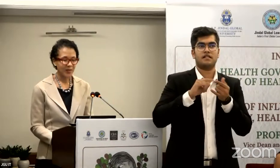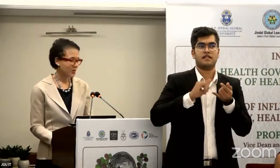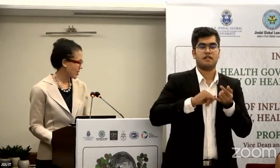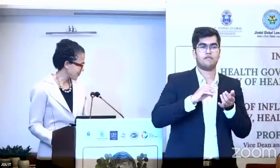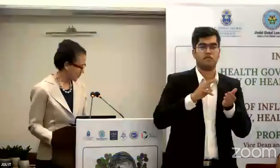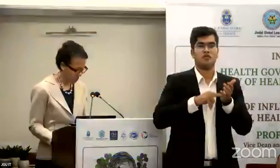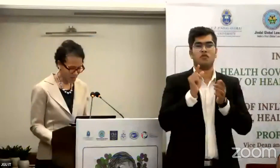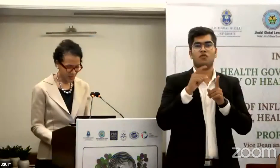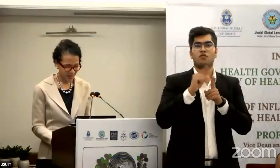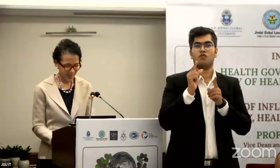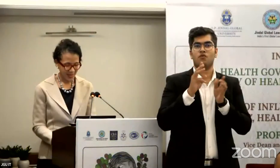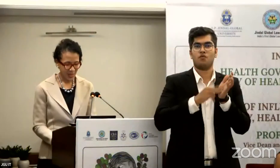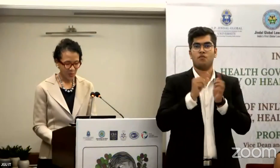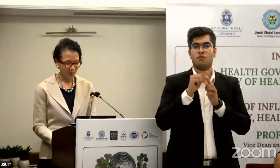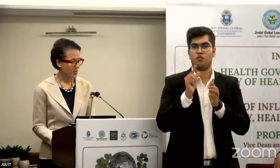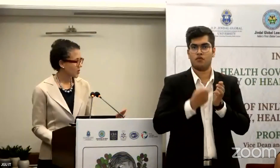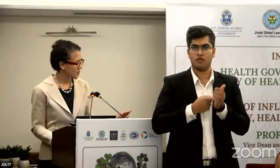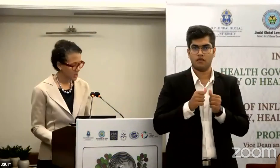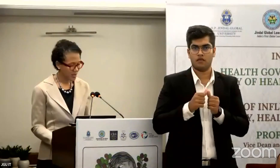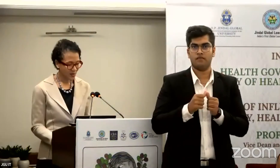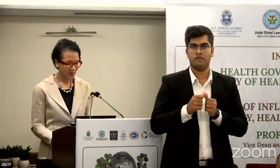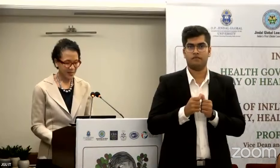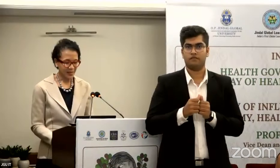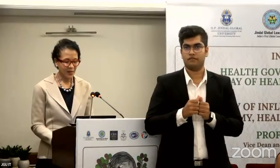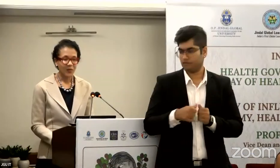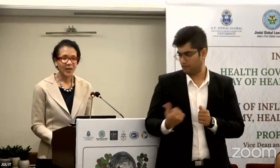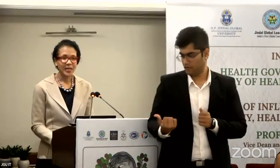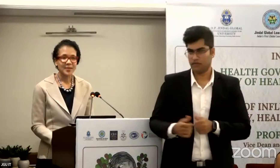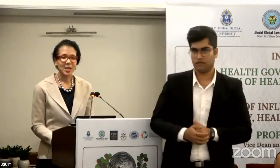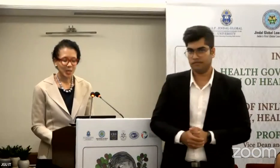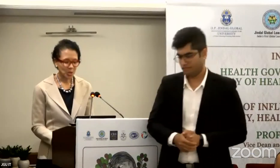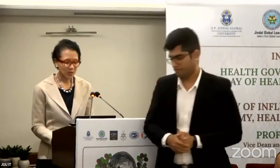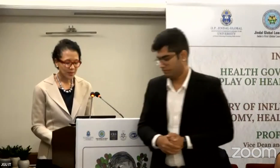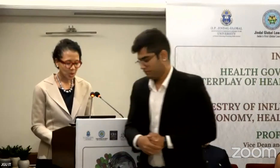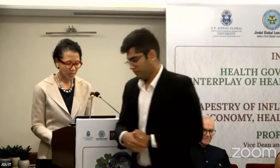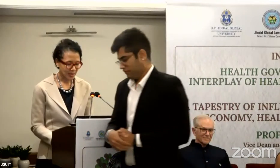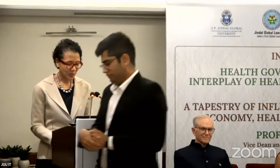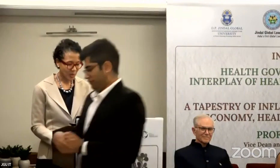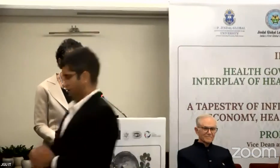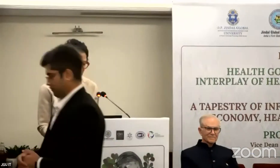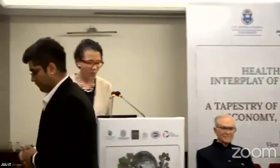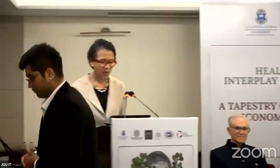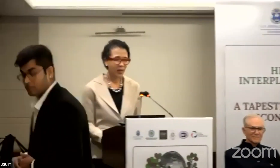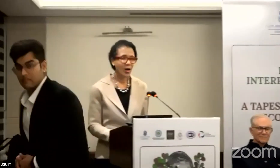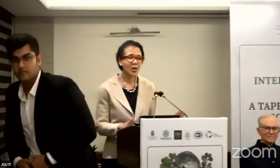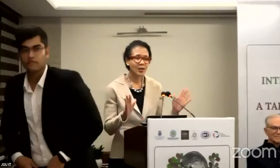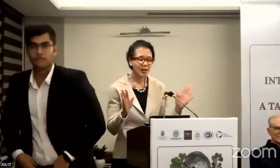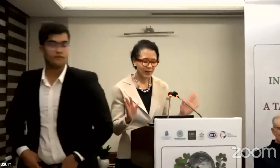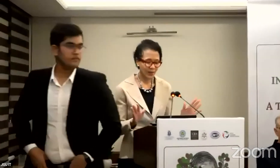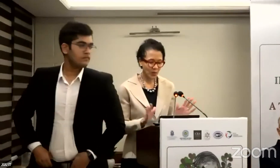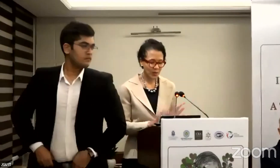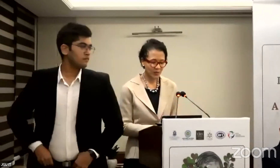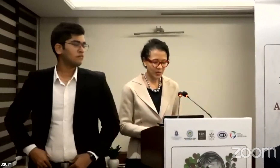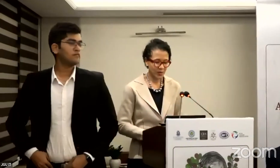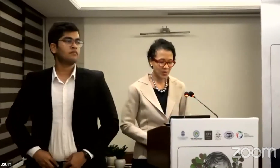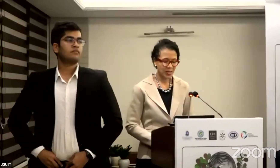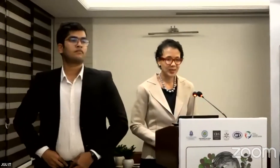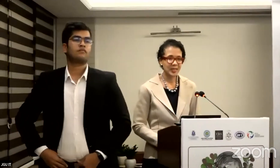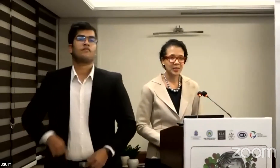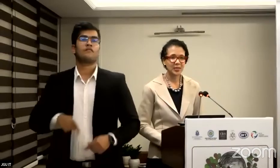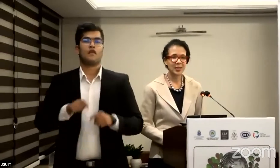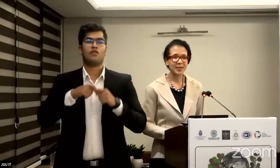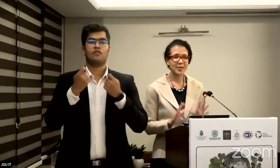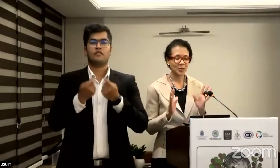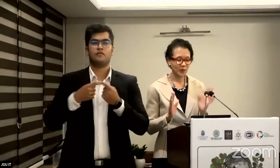Jain, Professor Stephen Marks, Professor Srijit, Vice Chancellor Raj Kumar, all of the wonderful